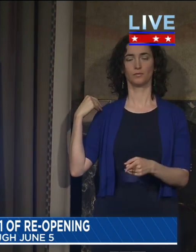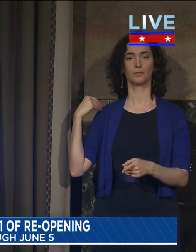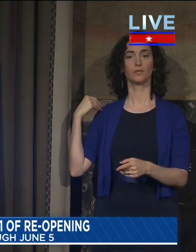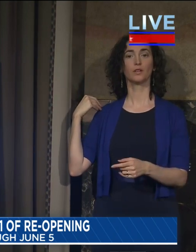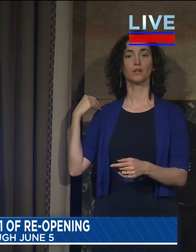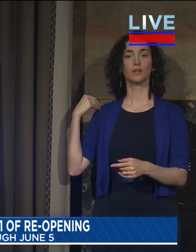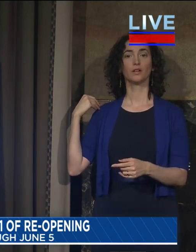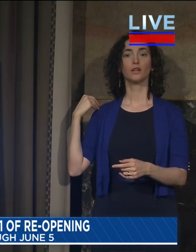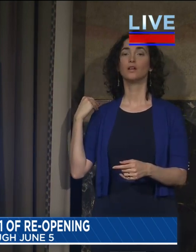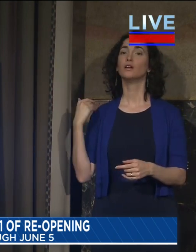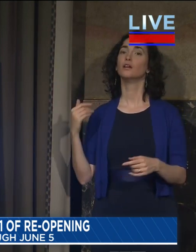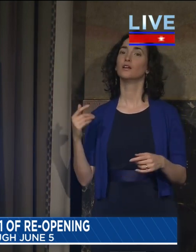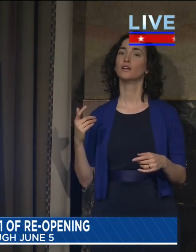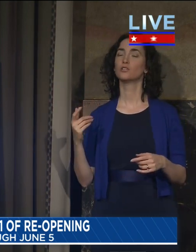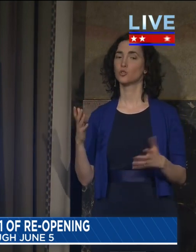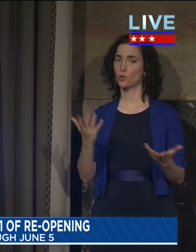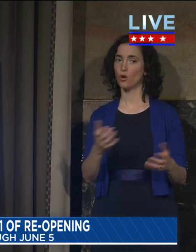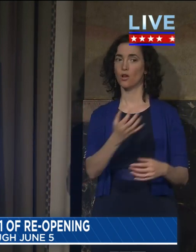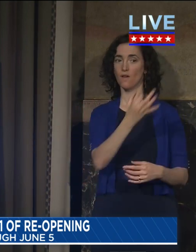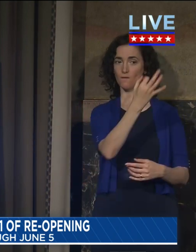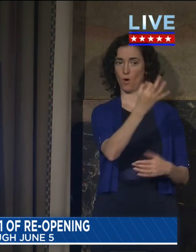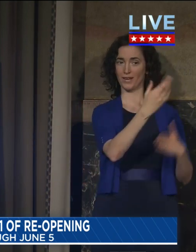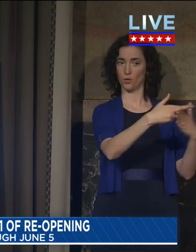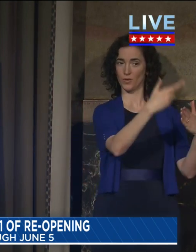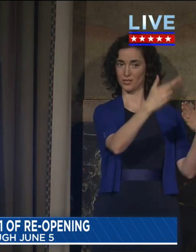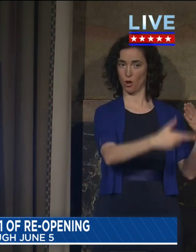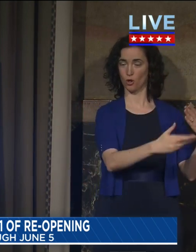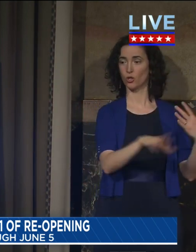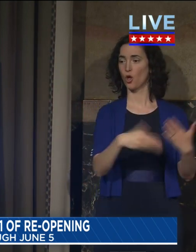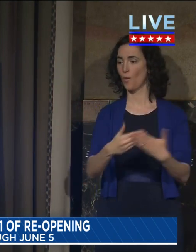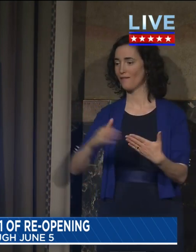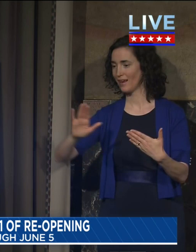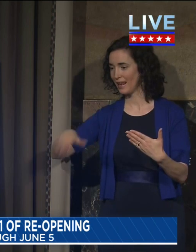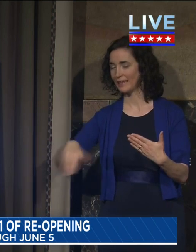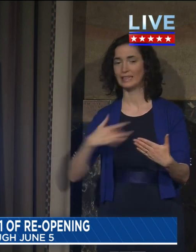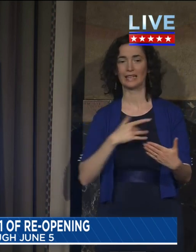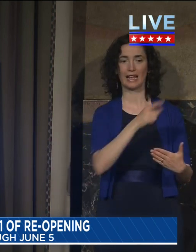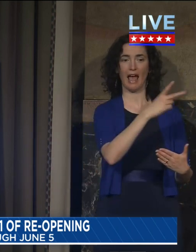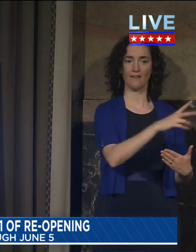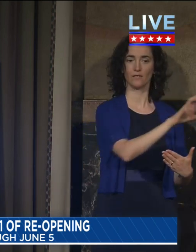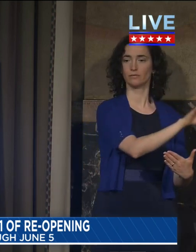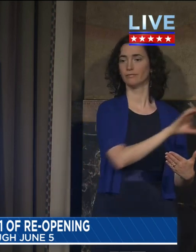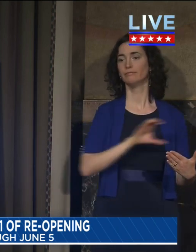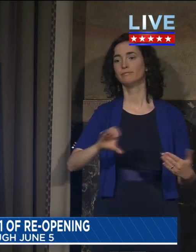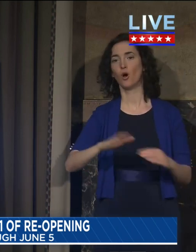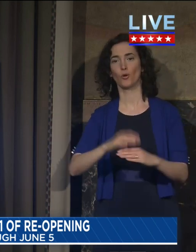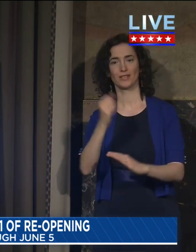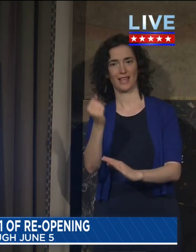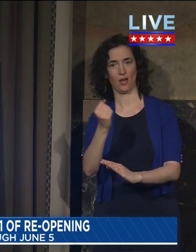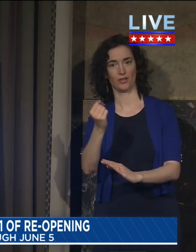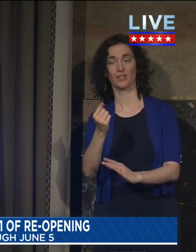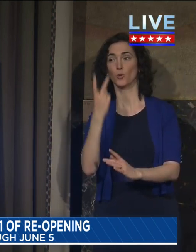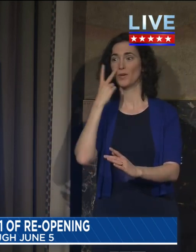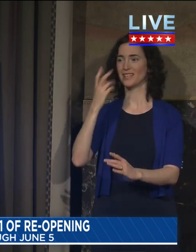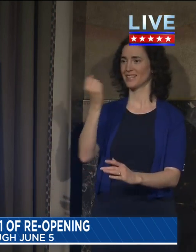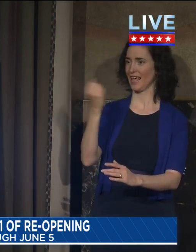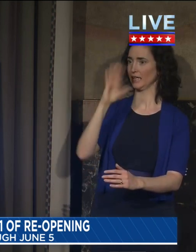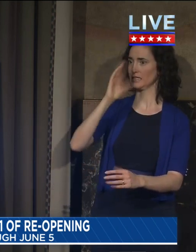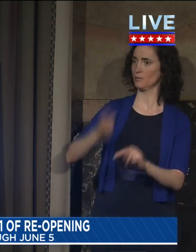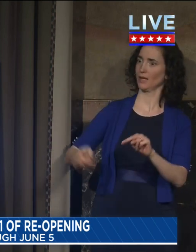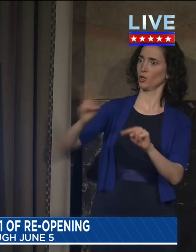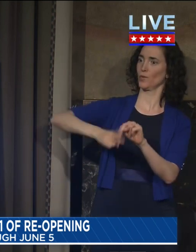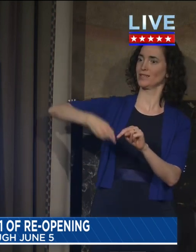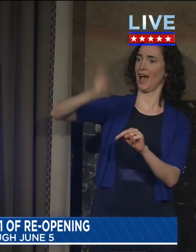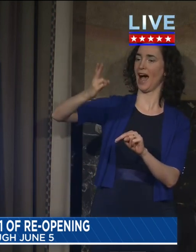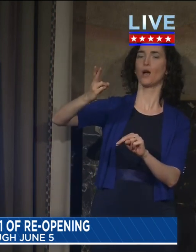certain that about half of Friday's results were reported on Saturday. So if you just average those days out, you'll see that